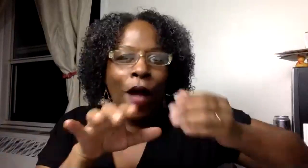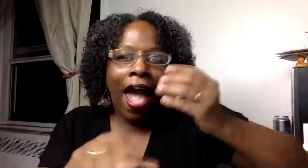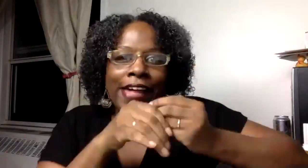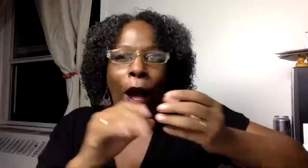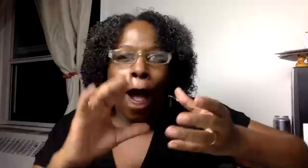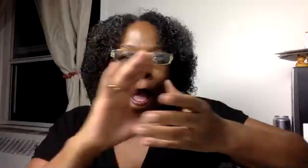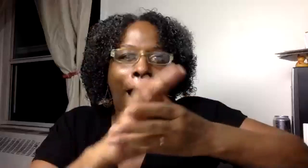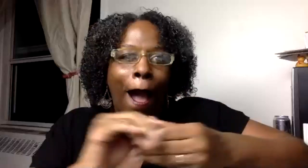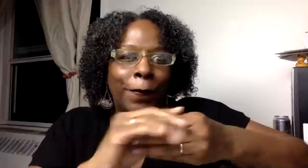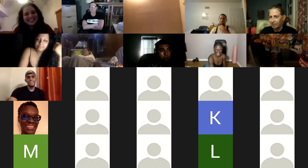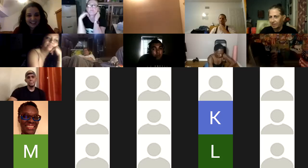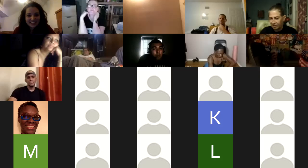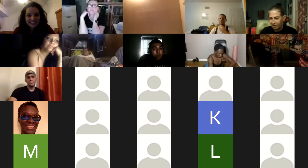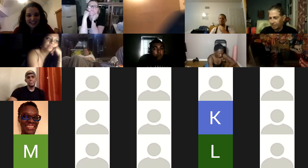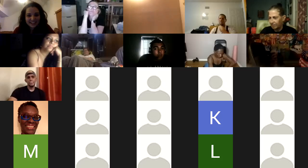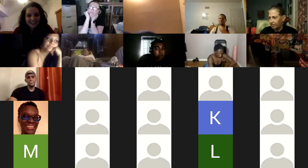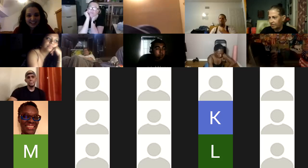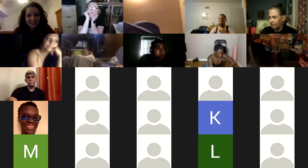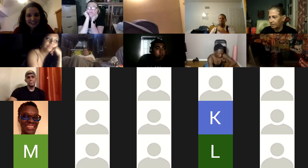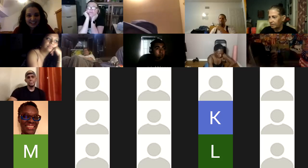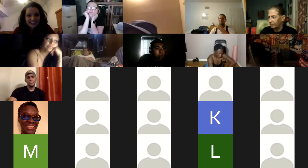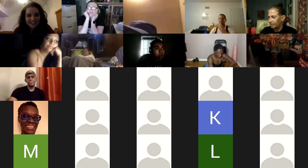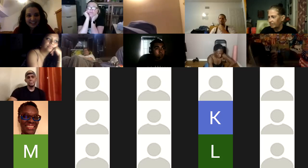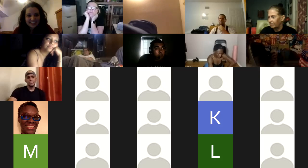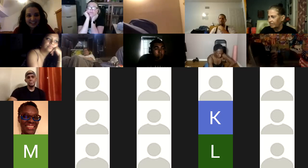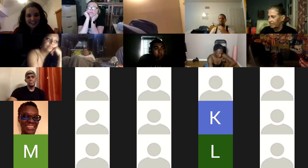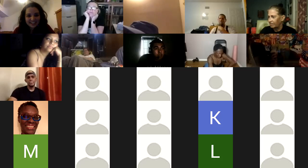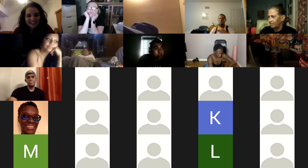mama has a question or a comment that they would like to add. Are you ready?